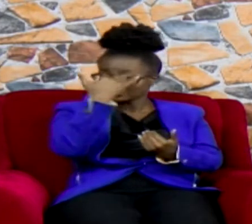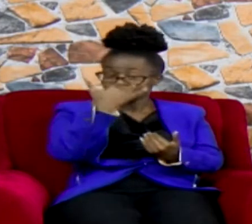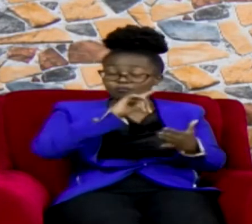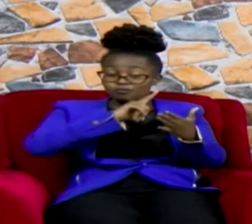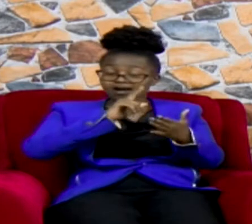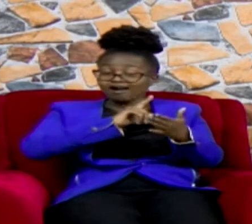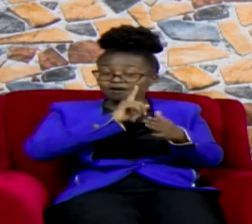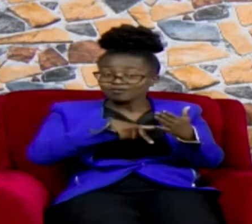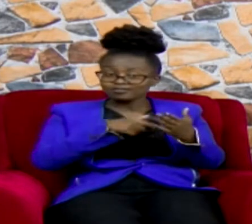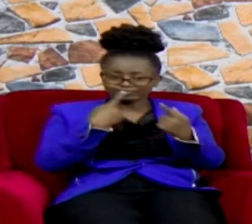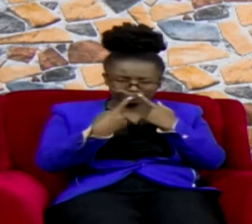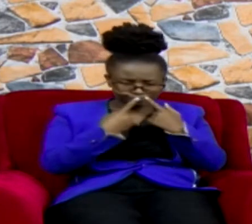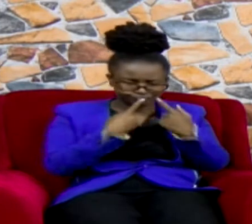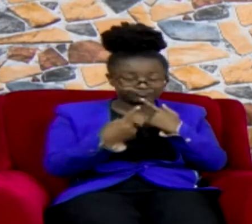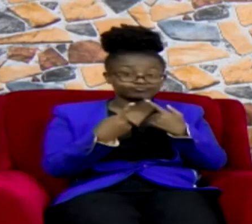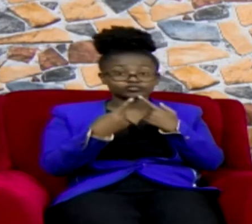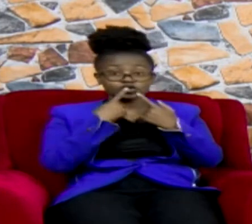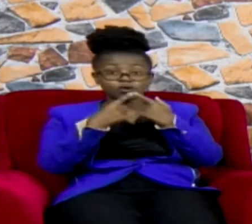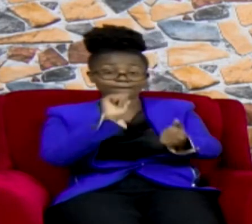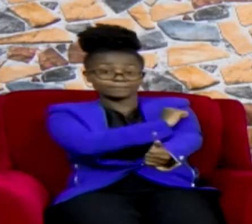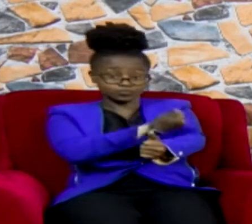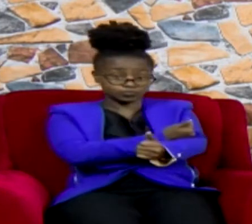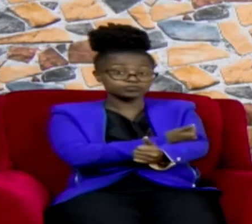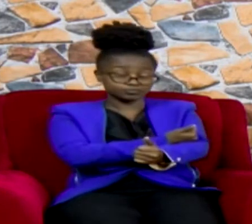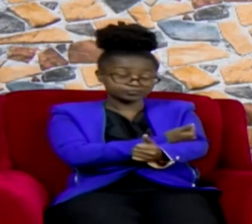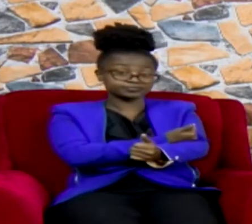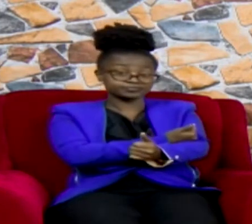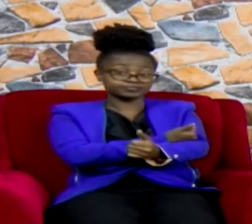when he's talking from a position of authority, a position of